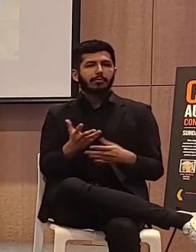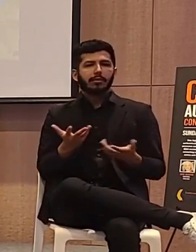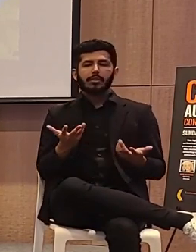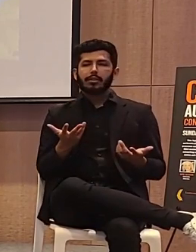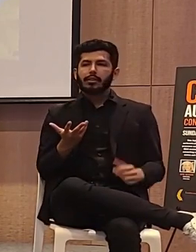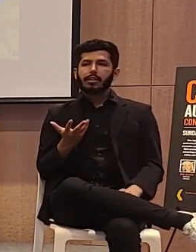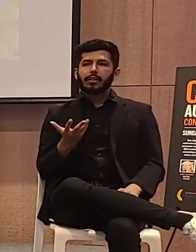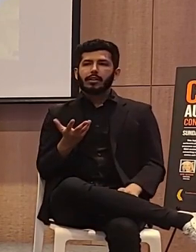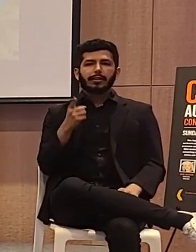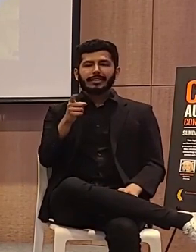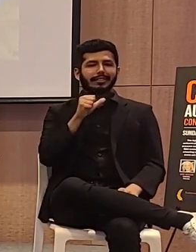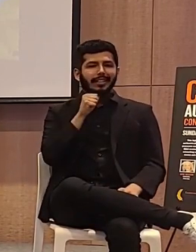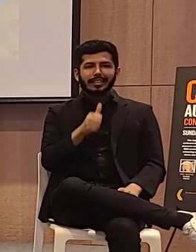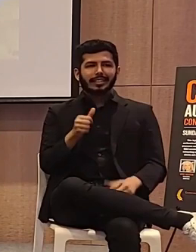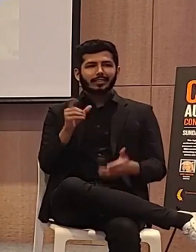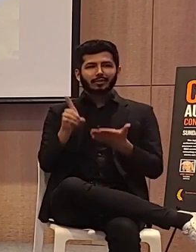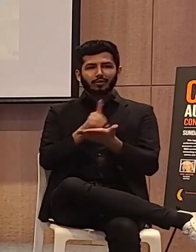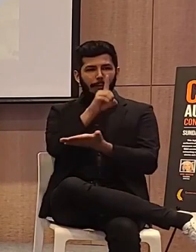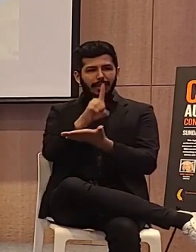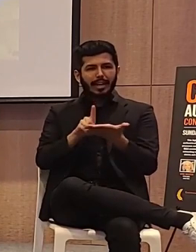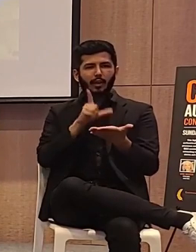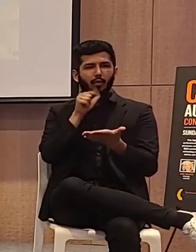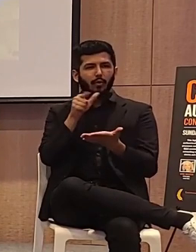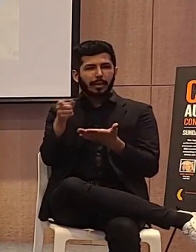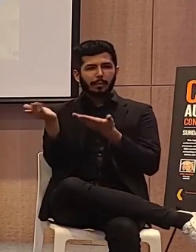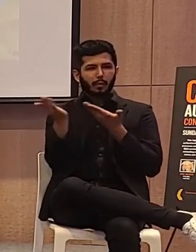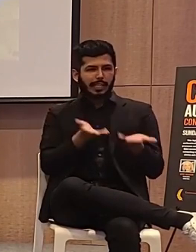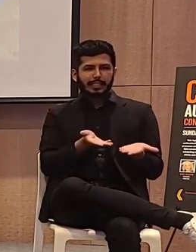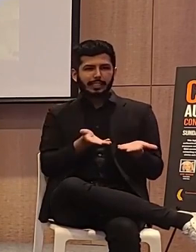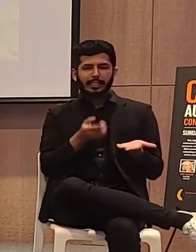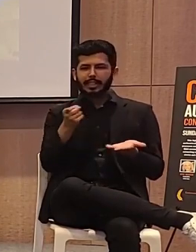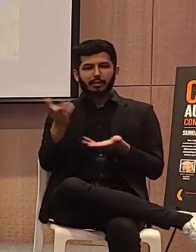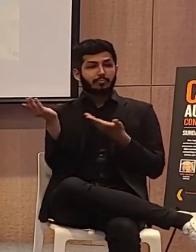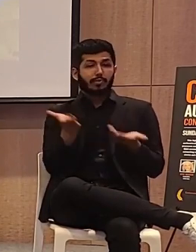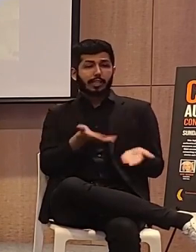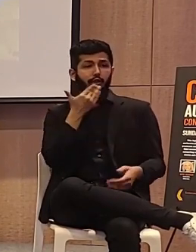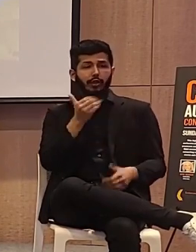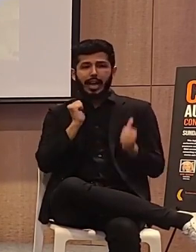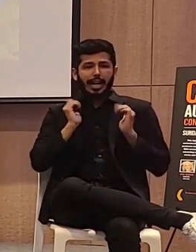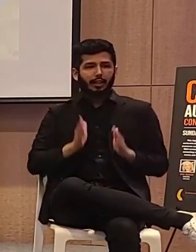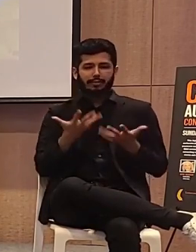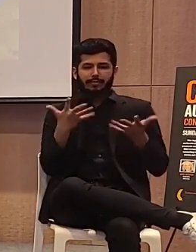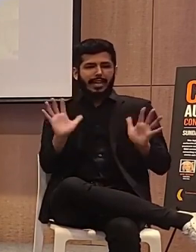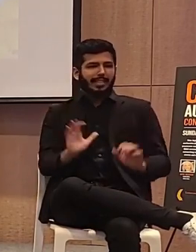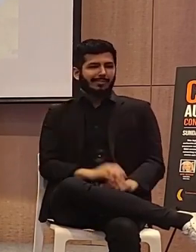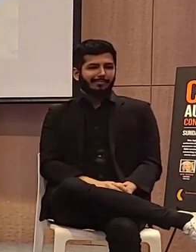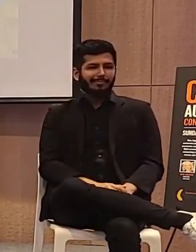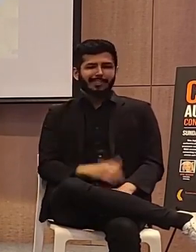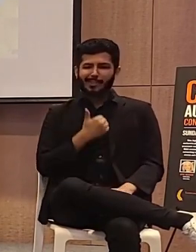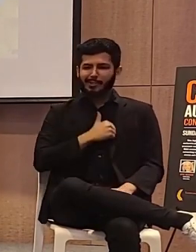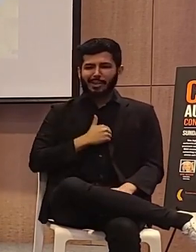doesn't discriminate in terms of who he brings in. He just brings in good actors. Sorry.